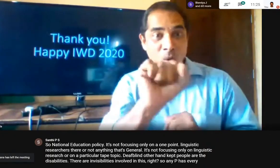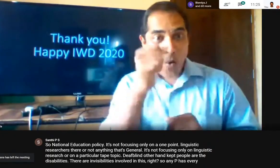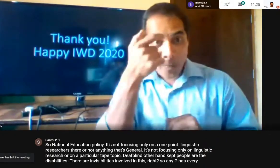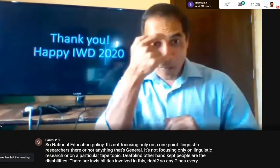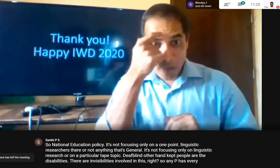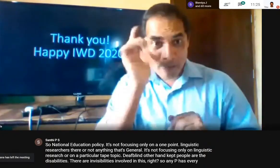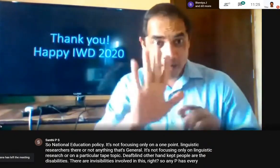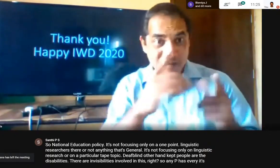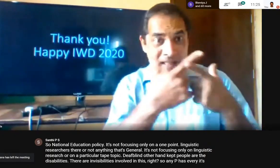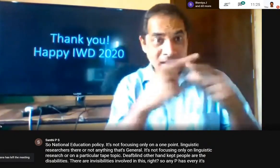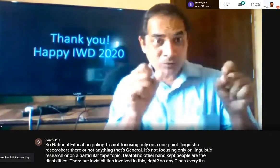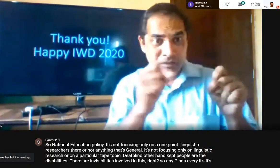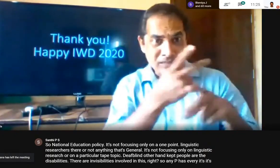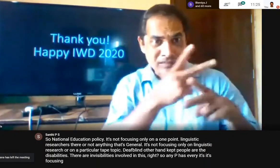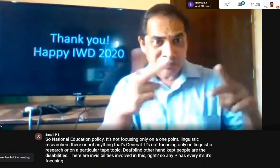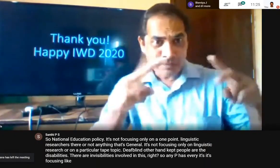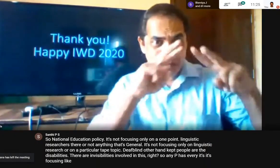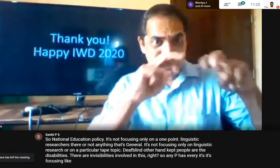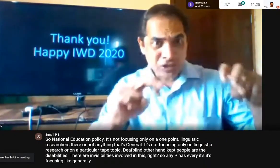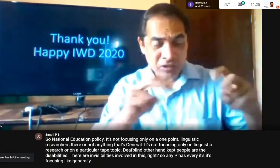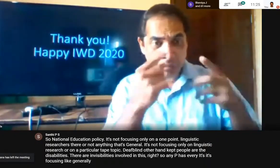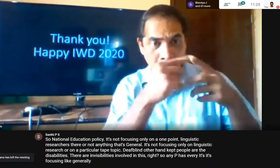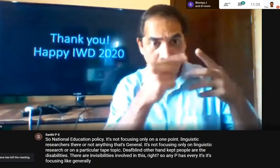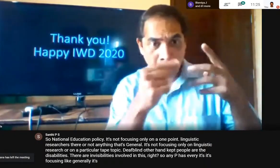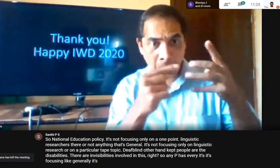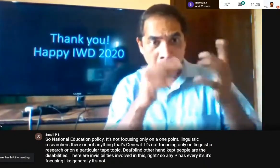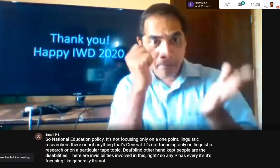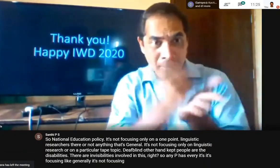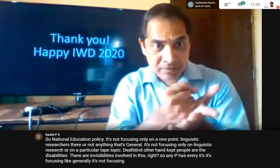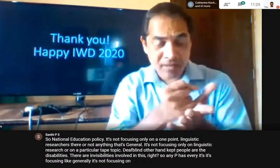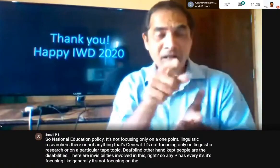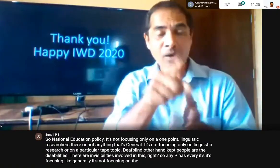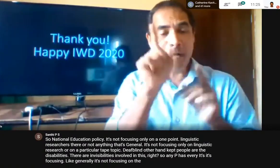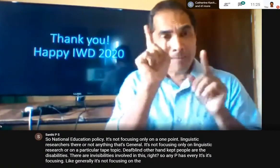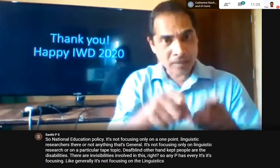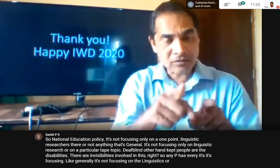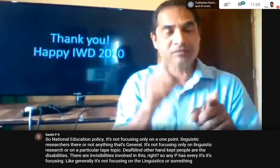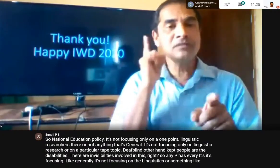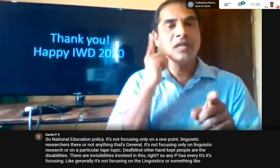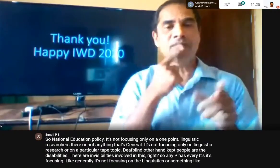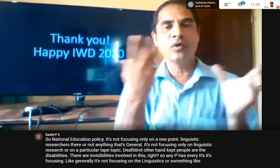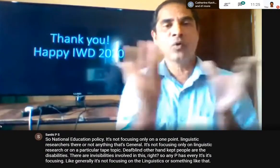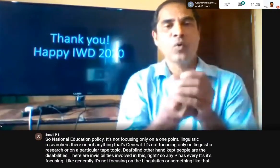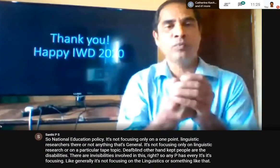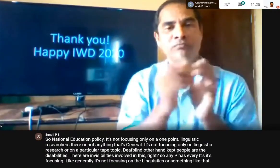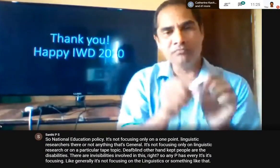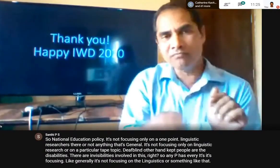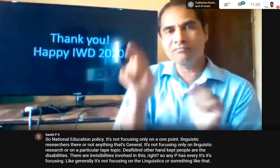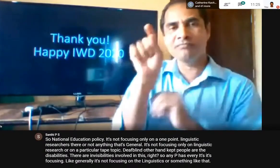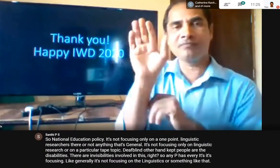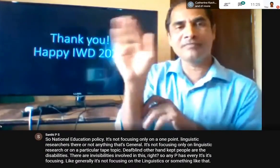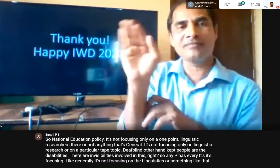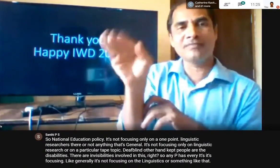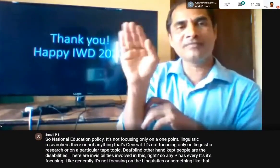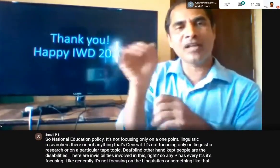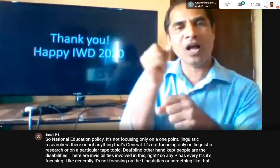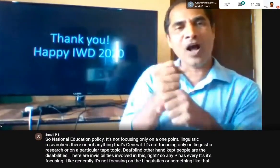It's focusing like generally. It's not focusing on the linguistics or something like that. Every disability is involved in the